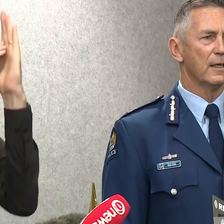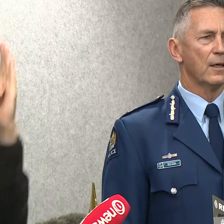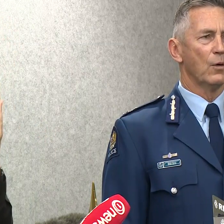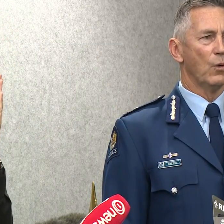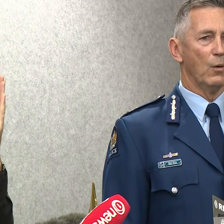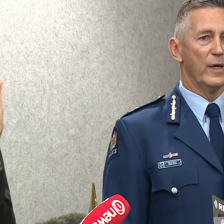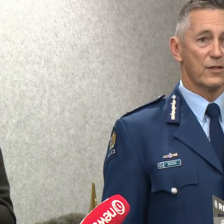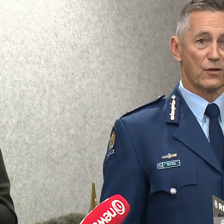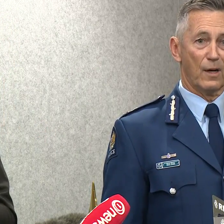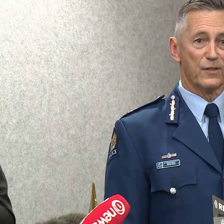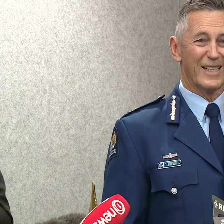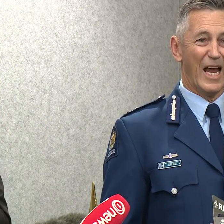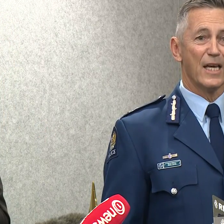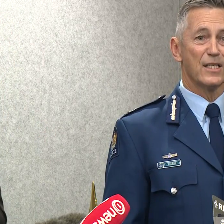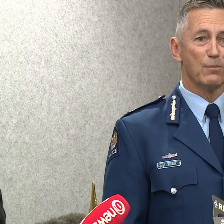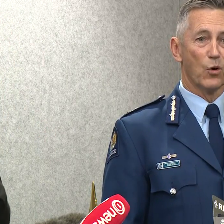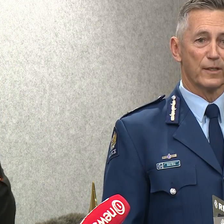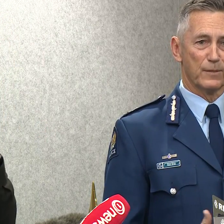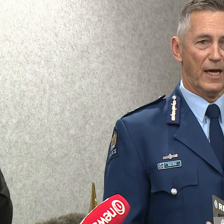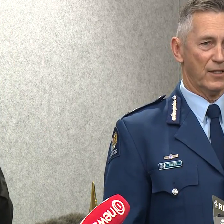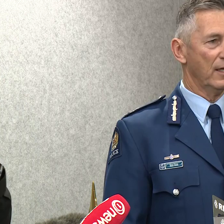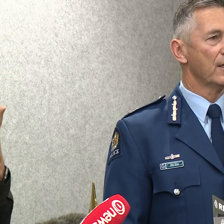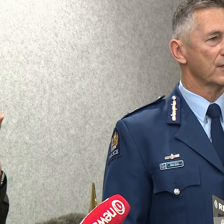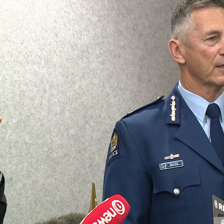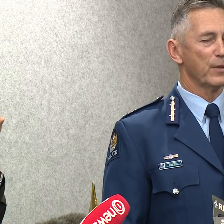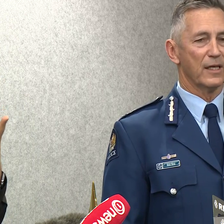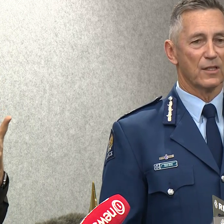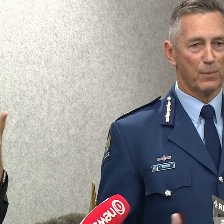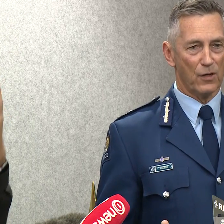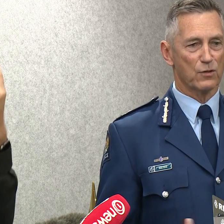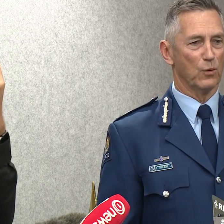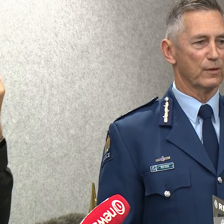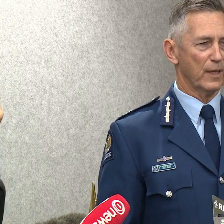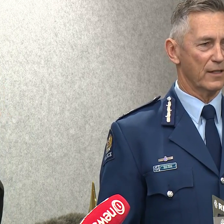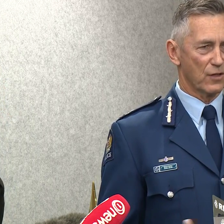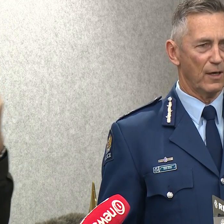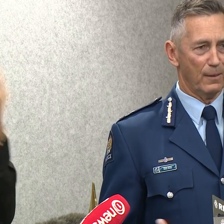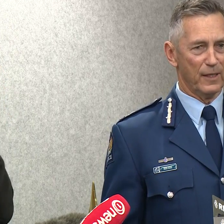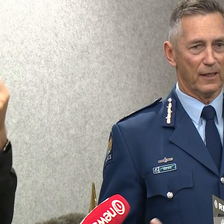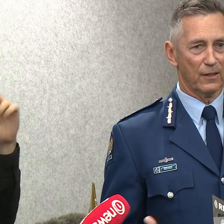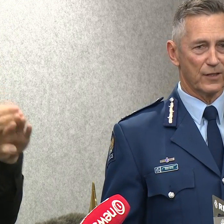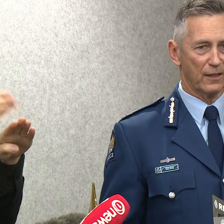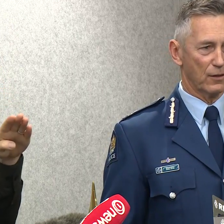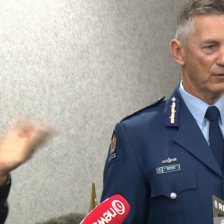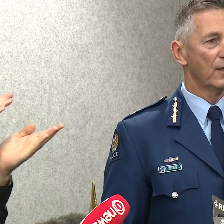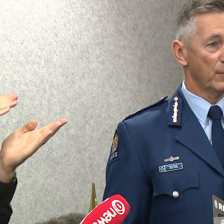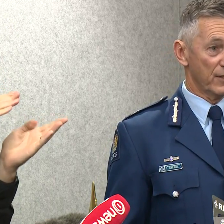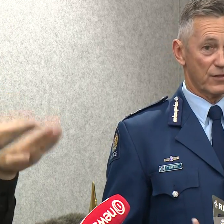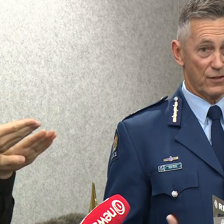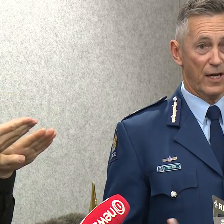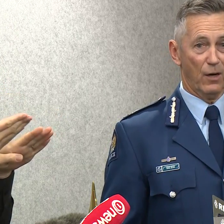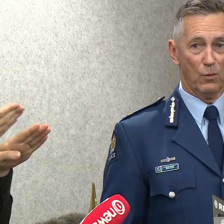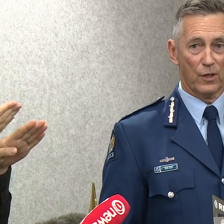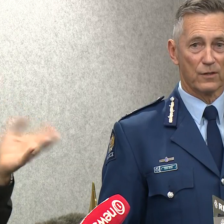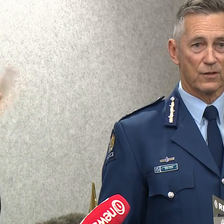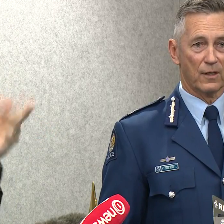the, what we describe as the ante-mortem data to compare to the post-mortem data. Sorry, I'm being a little technical, but this